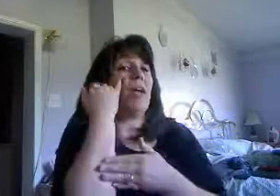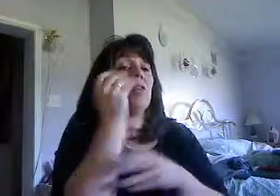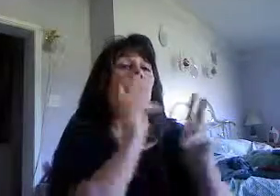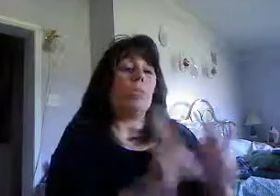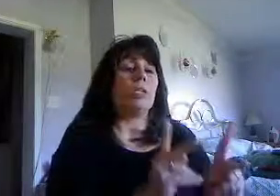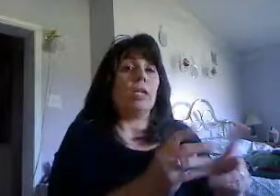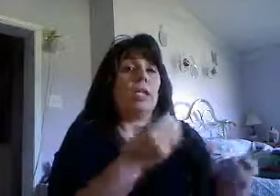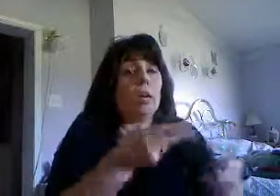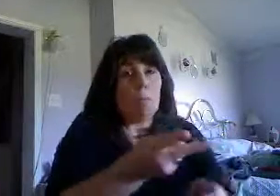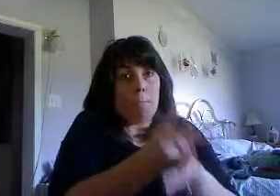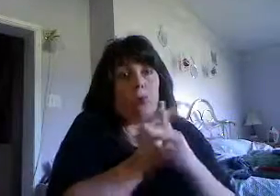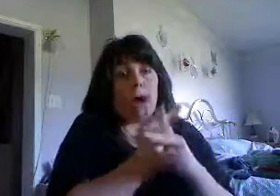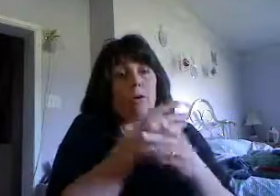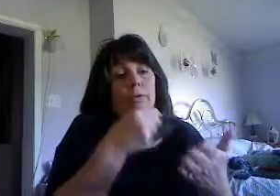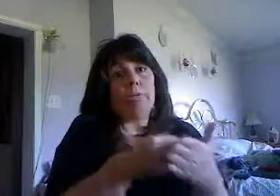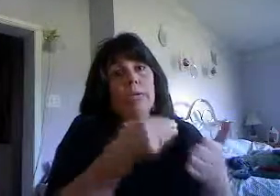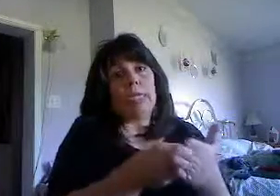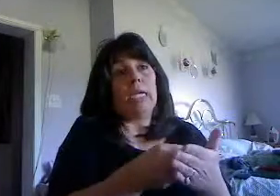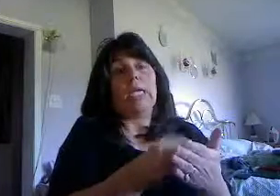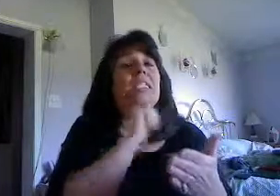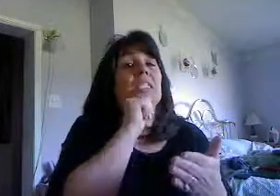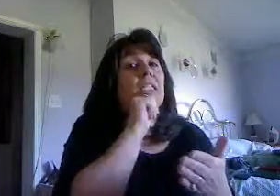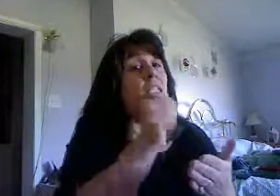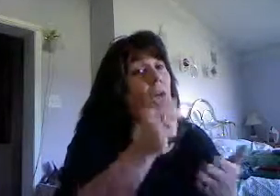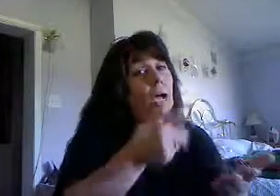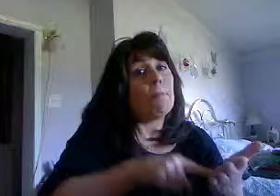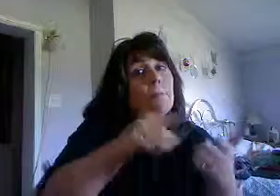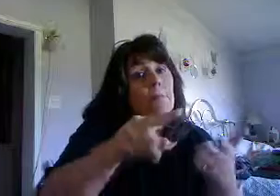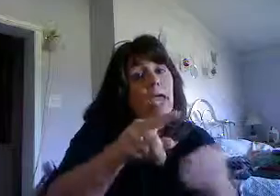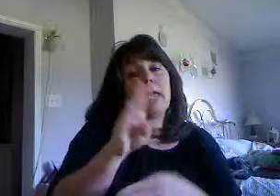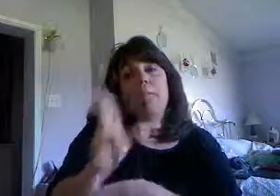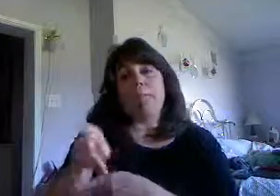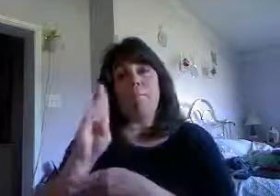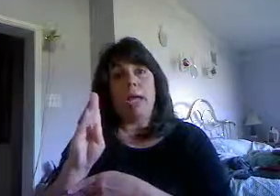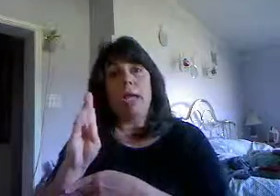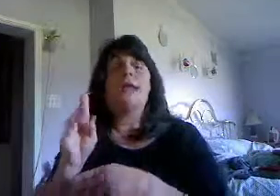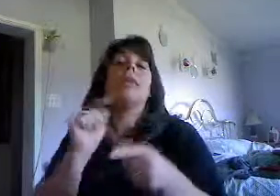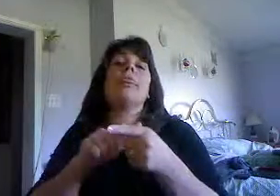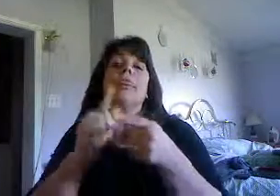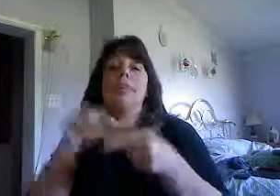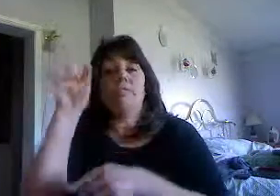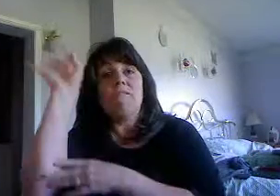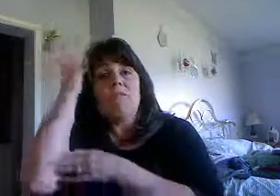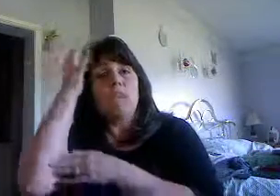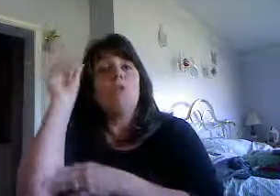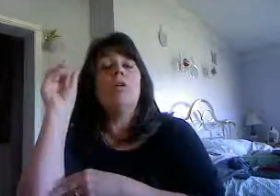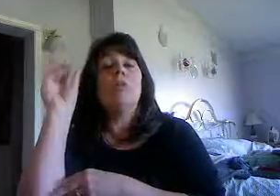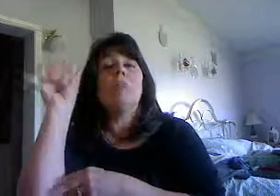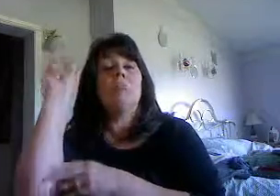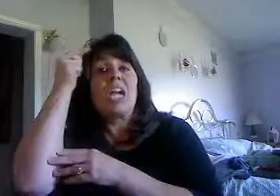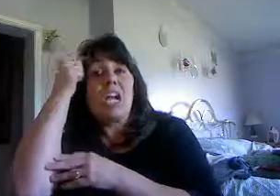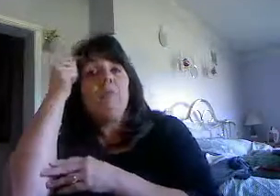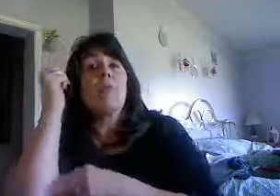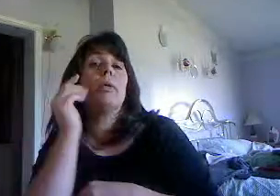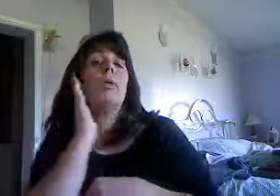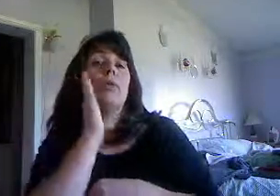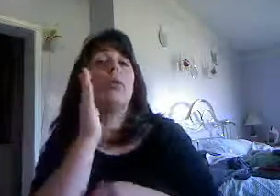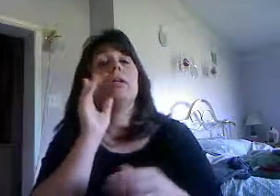mortgage, the bank would be paid back by the federal government. This made banks very ready to make loans